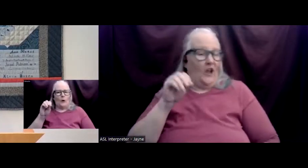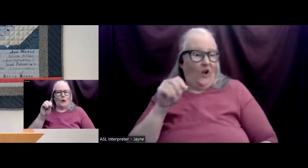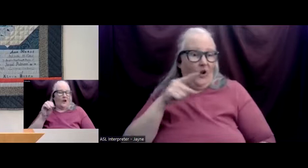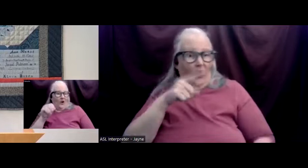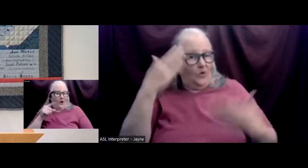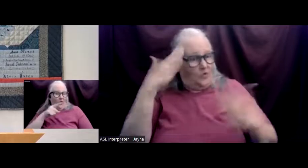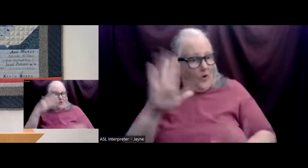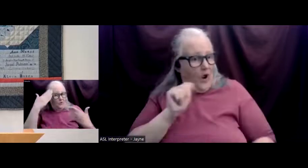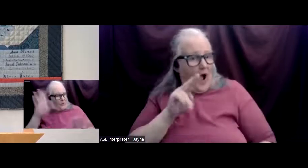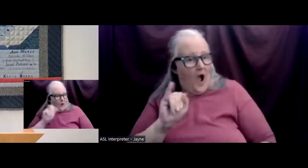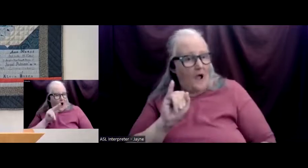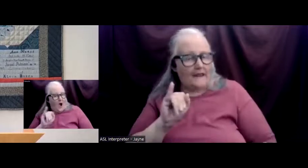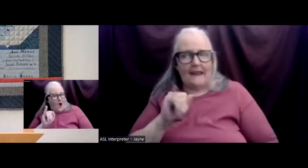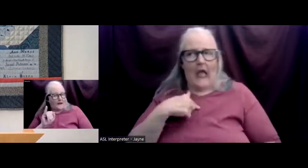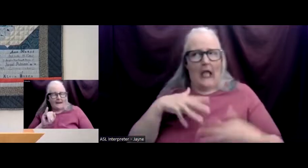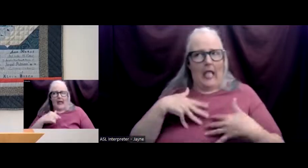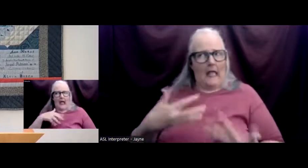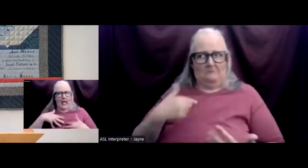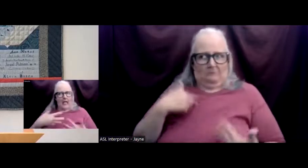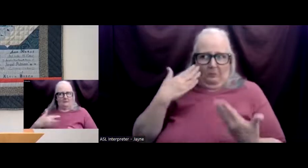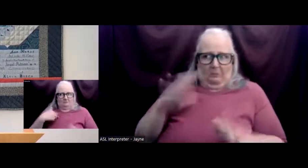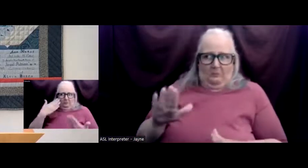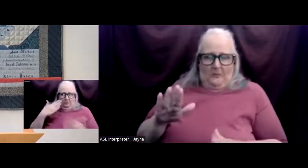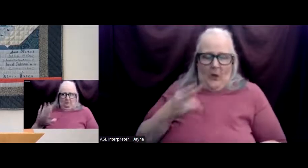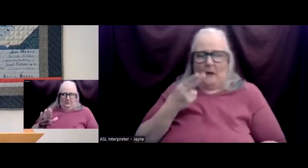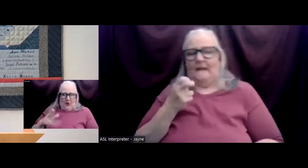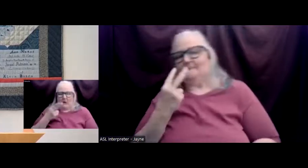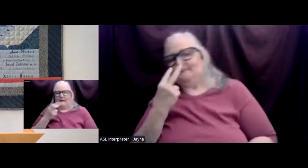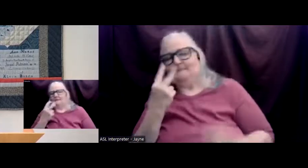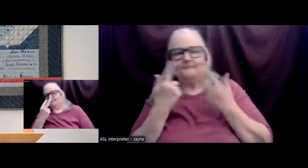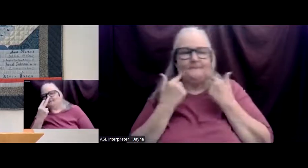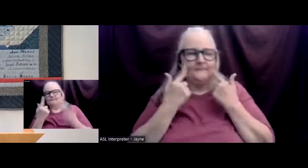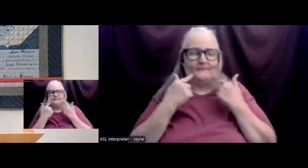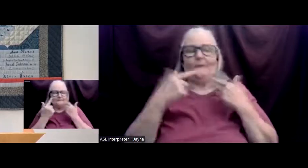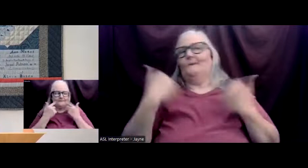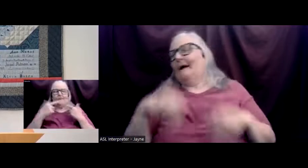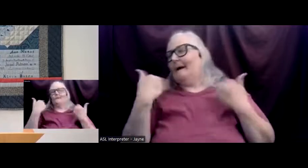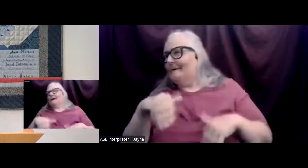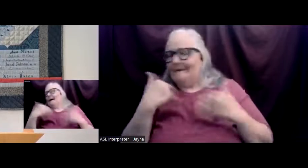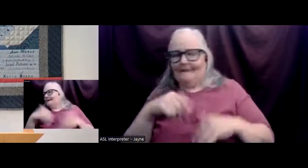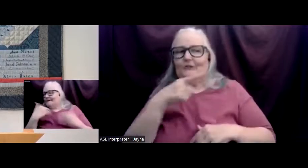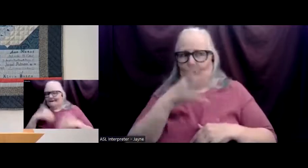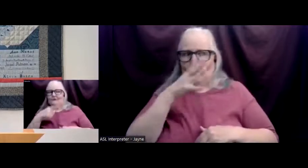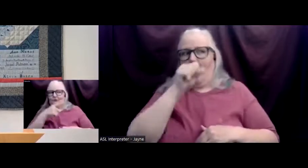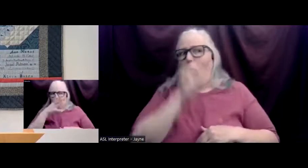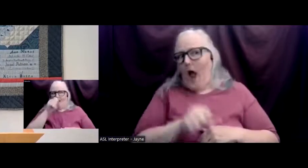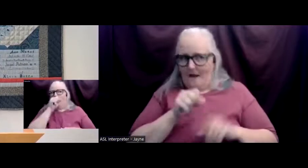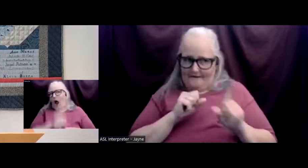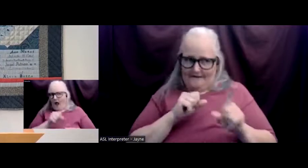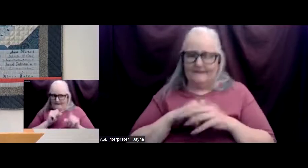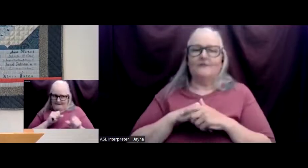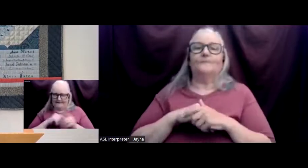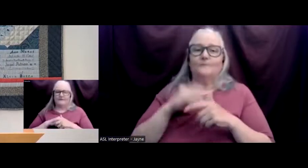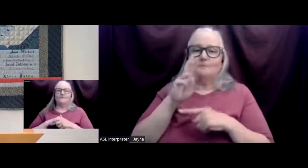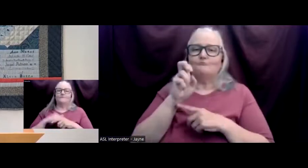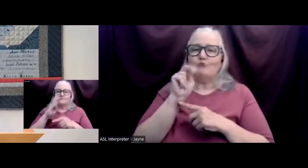yet? I had to admit that I hadn't, and he chuckled knowingly. Oh man, he said, you're gonna love her. And Brendan